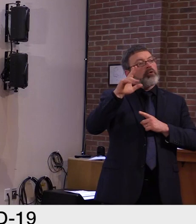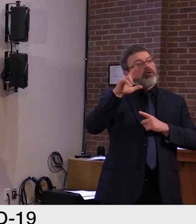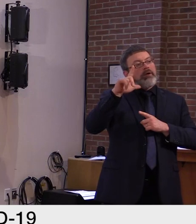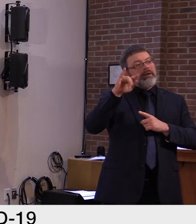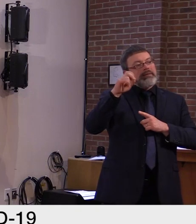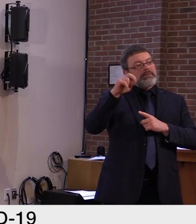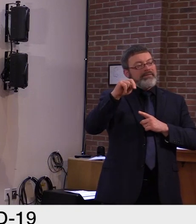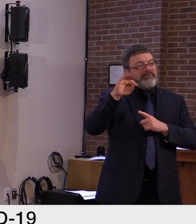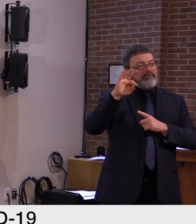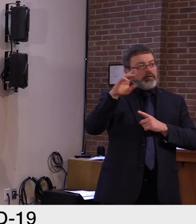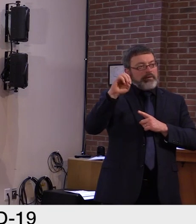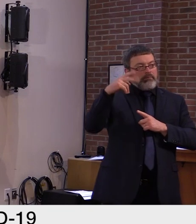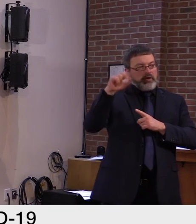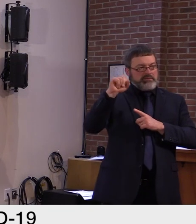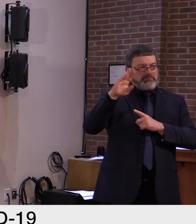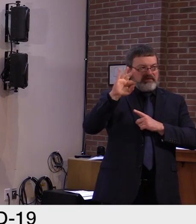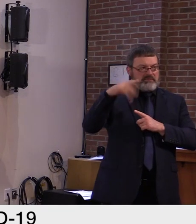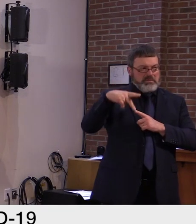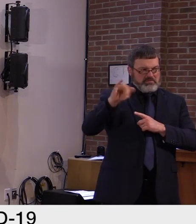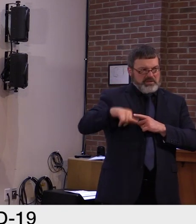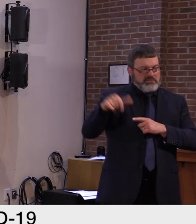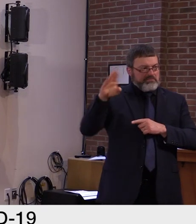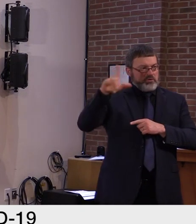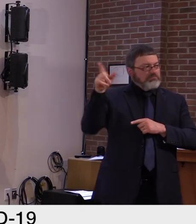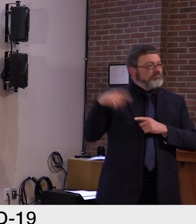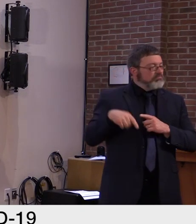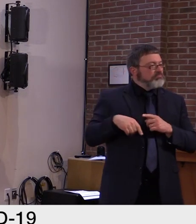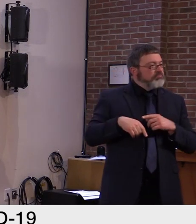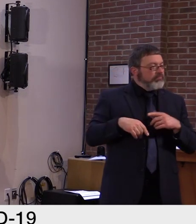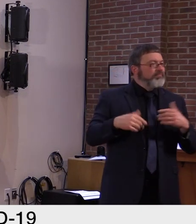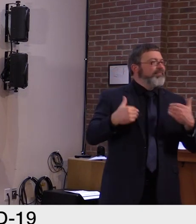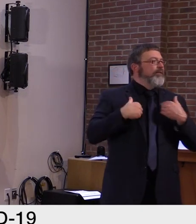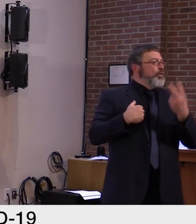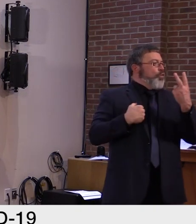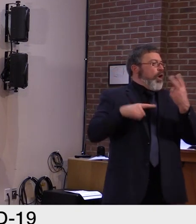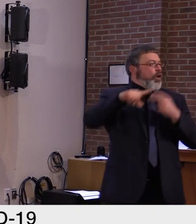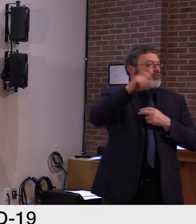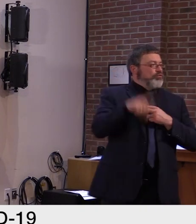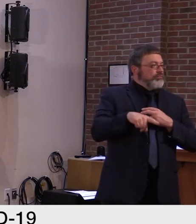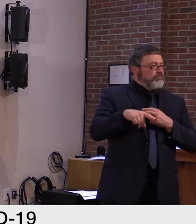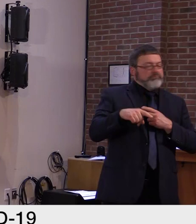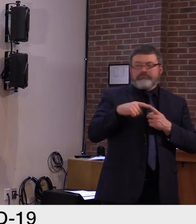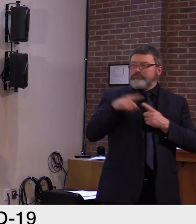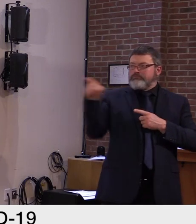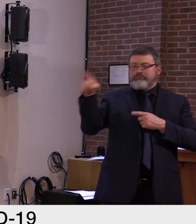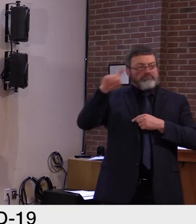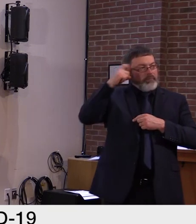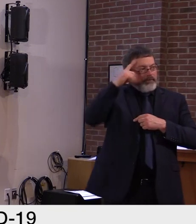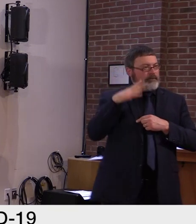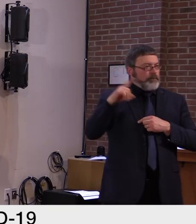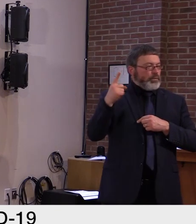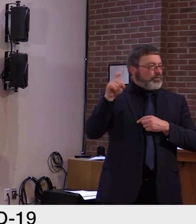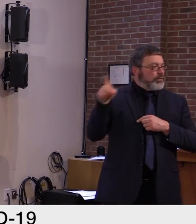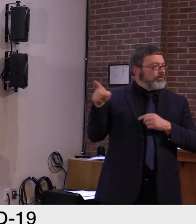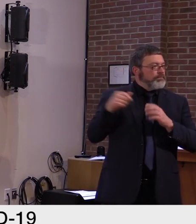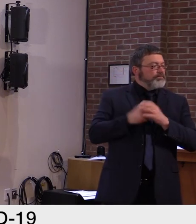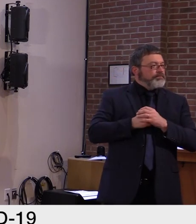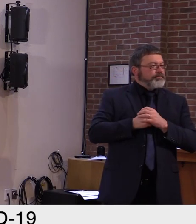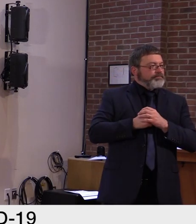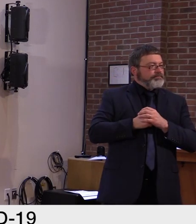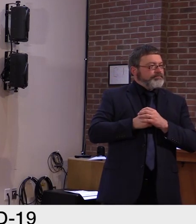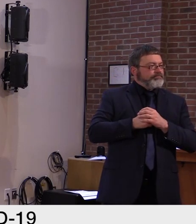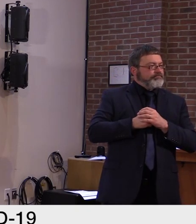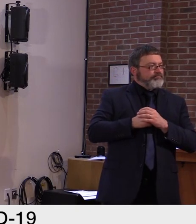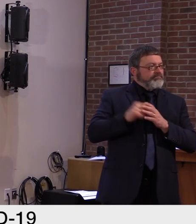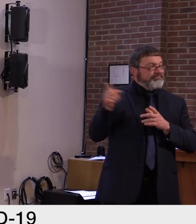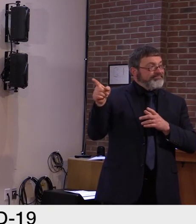Hi, thank you. I have two questions. The first is for the governor. I know, Governor, that you said that you're hoping that